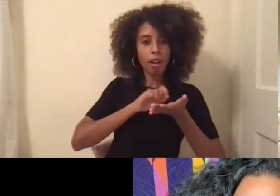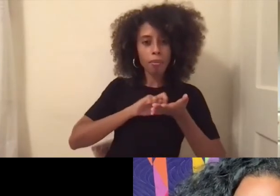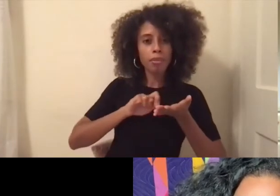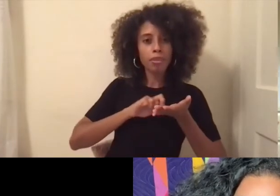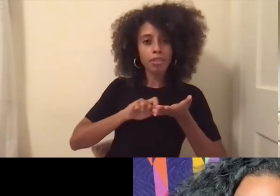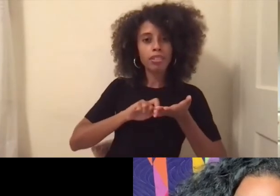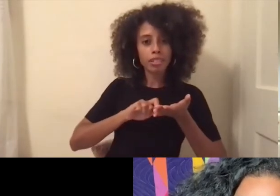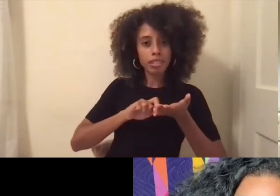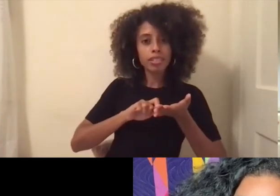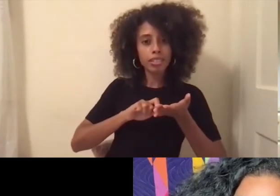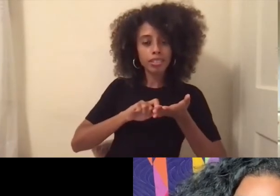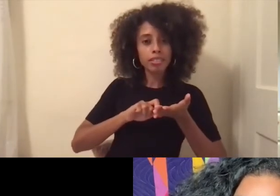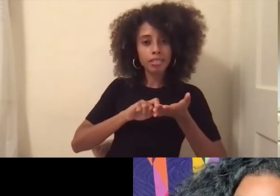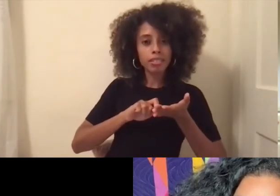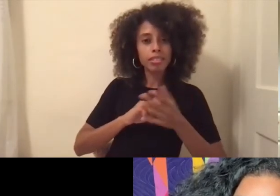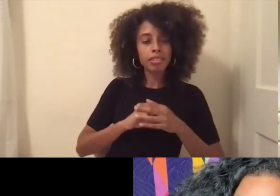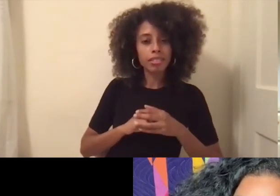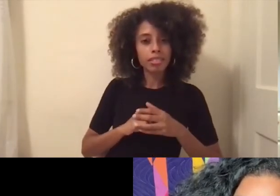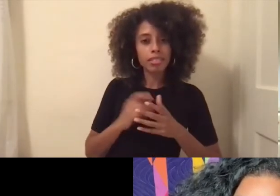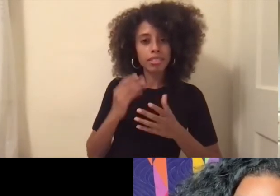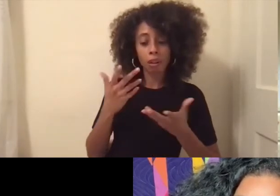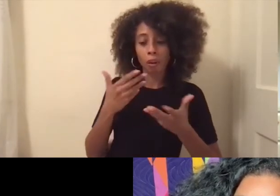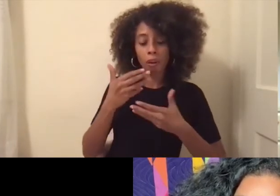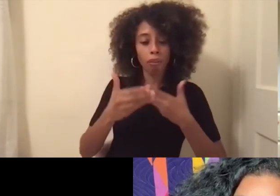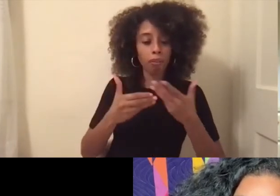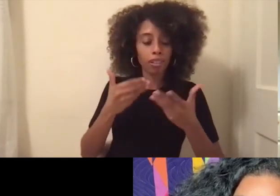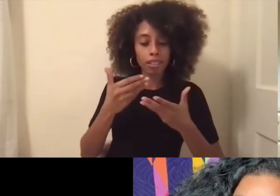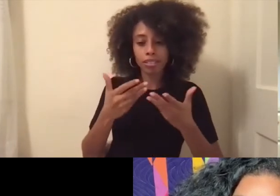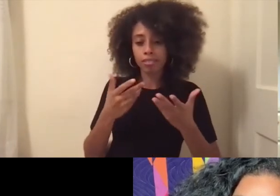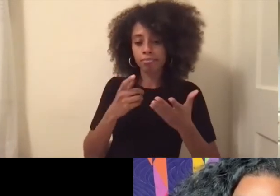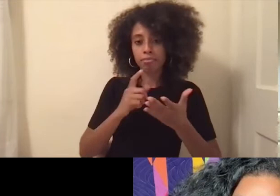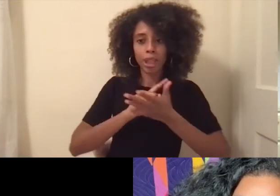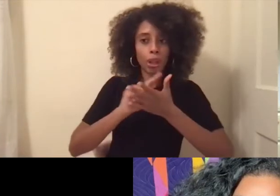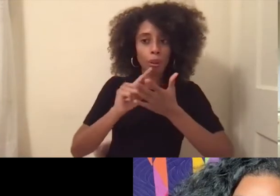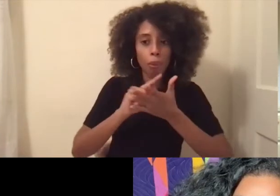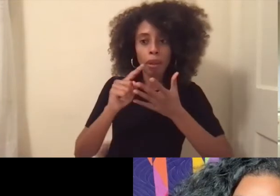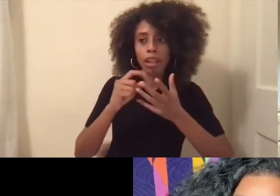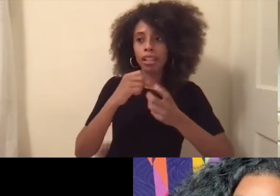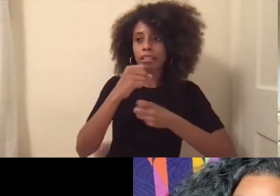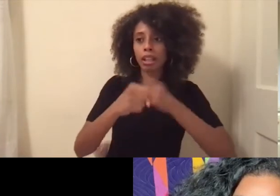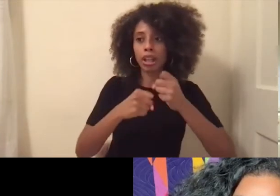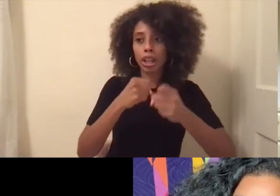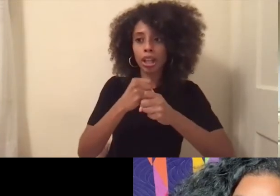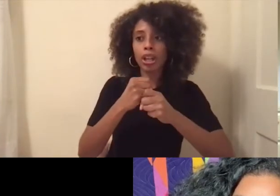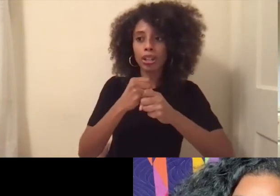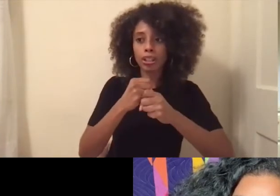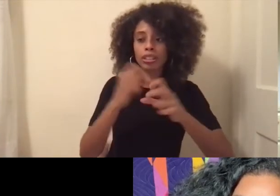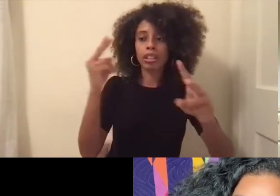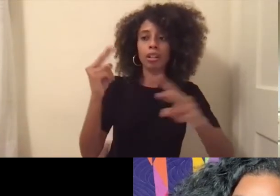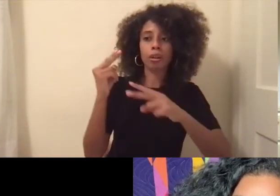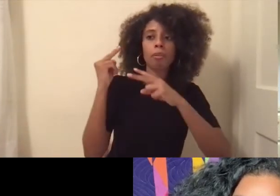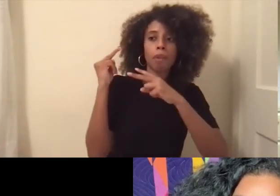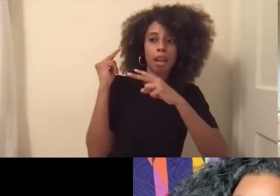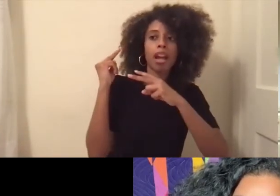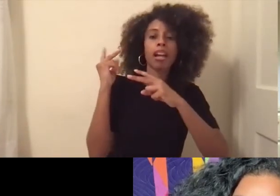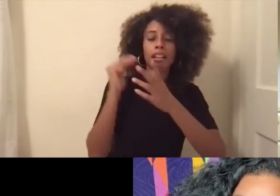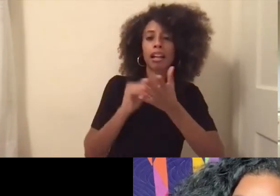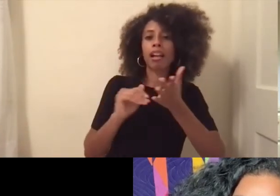over the next course of, the weeks and years ahead of us, because it does feel really